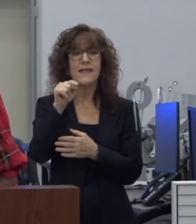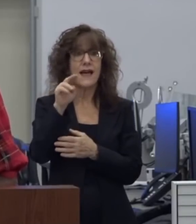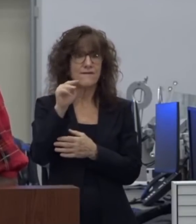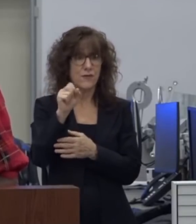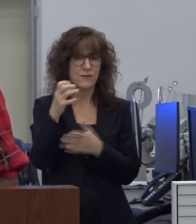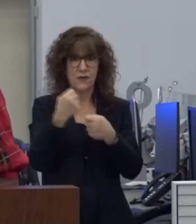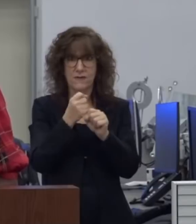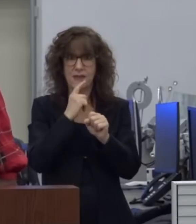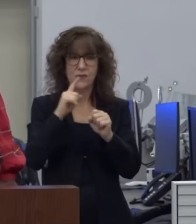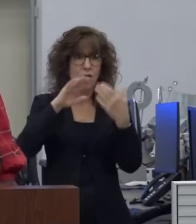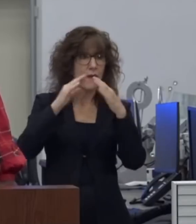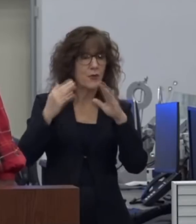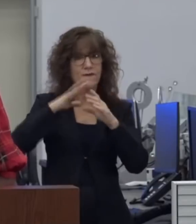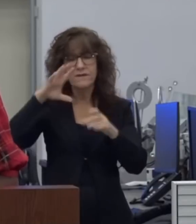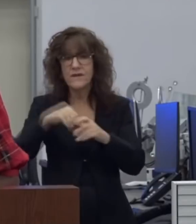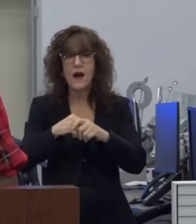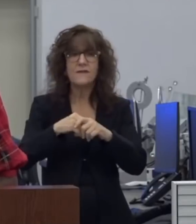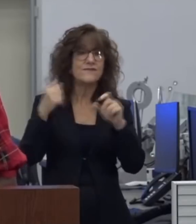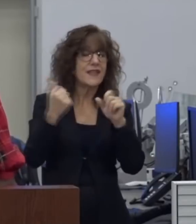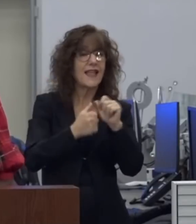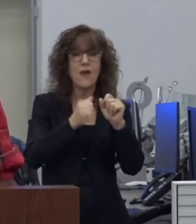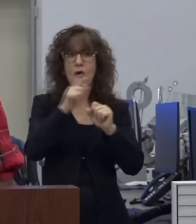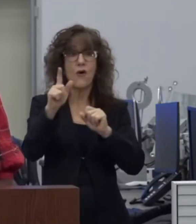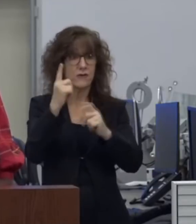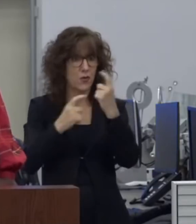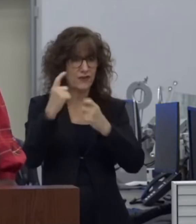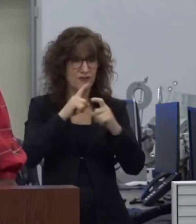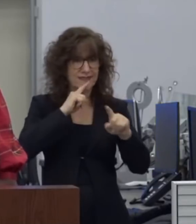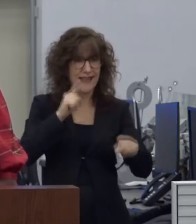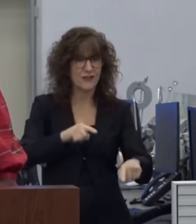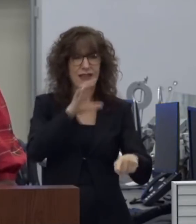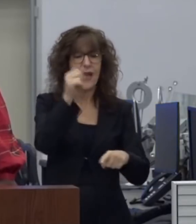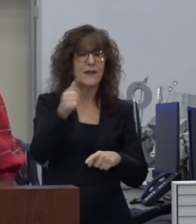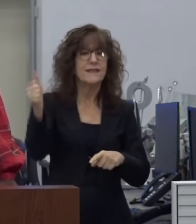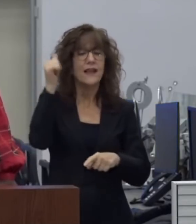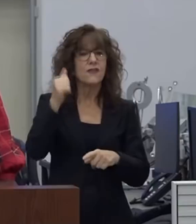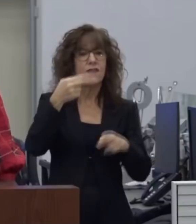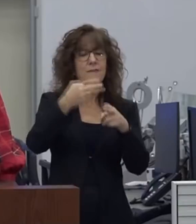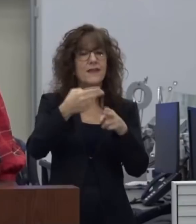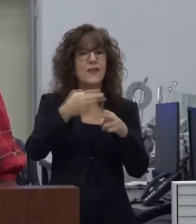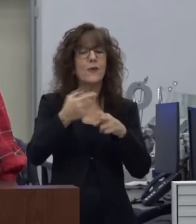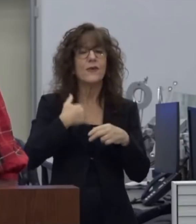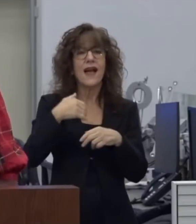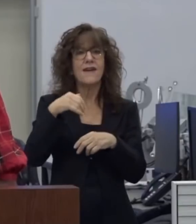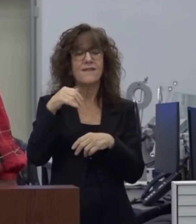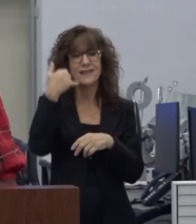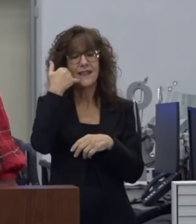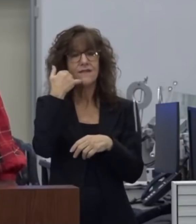make sure that the community is engaged, that everybody's questions are answered. And as the county executive mentioned, we'll be having a tele-town